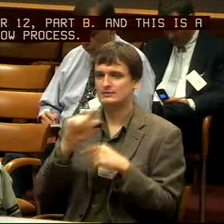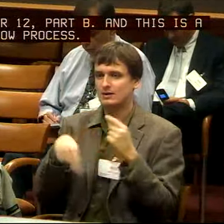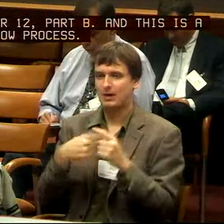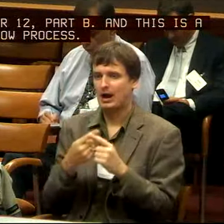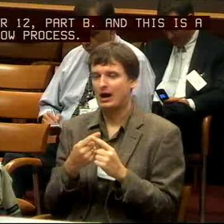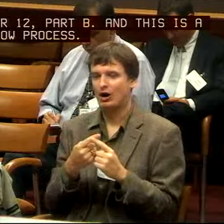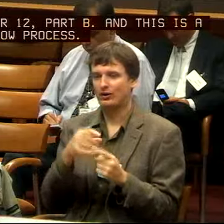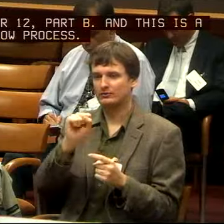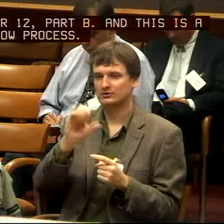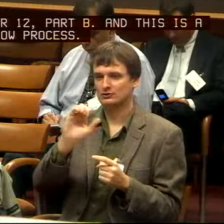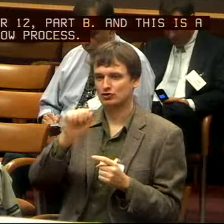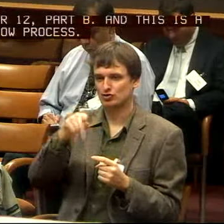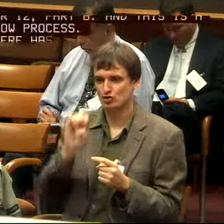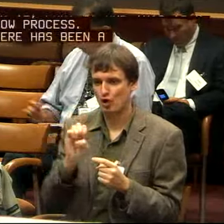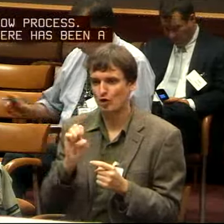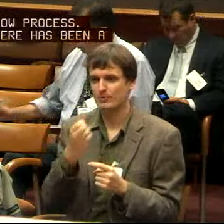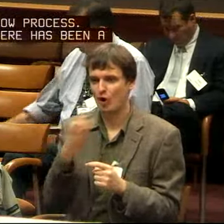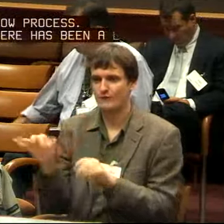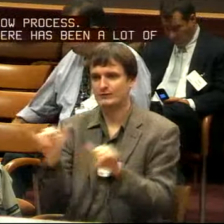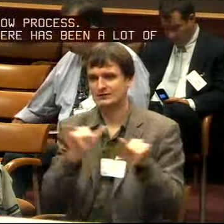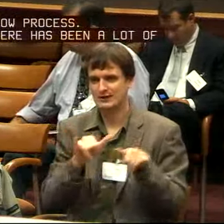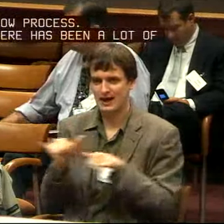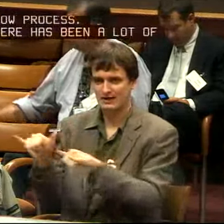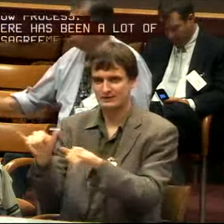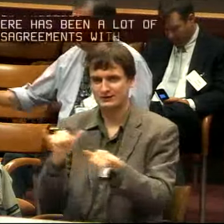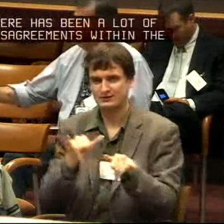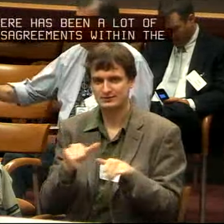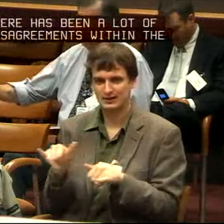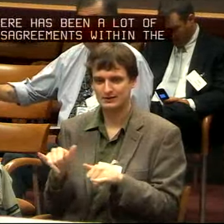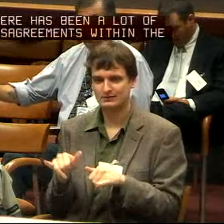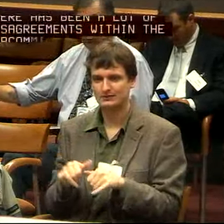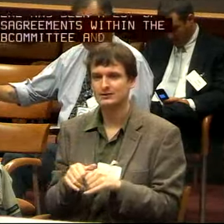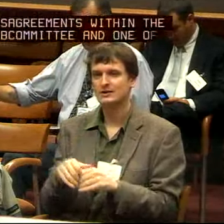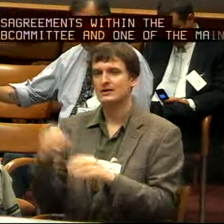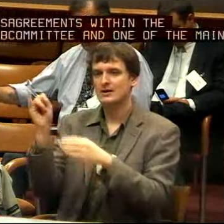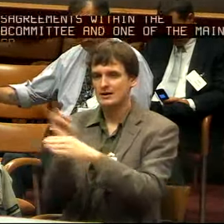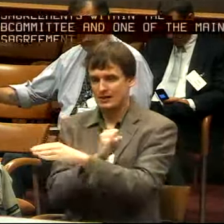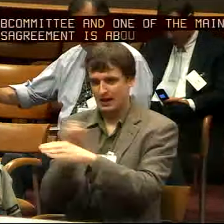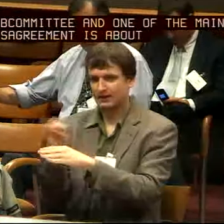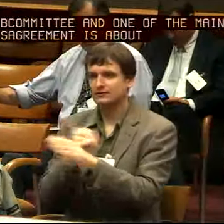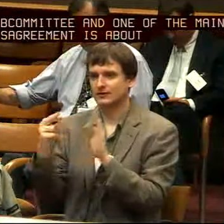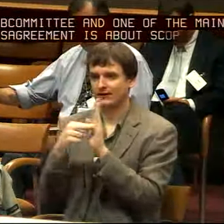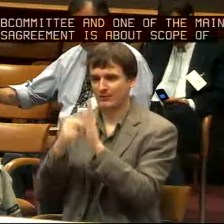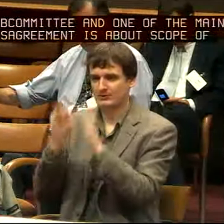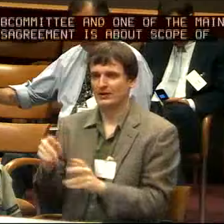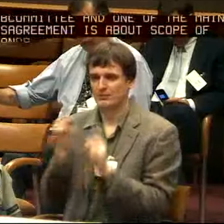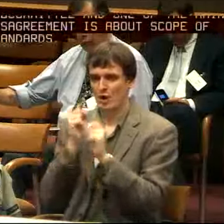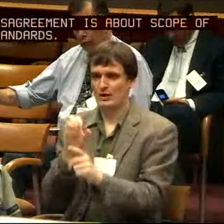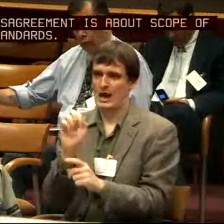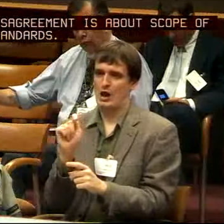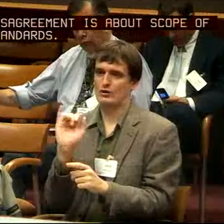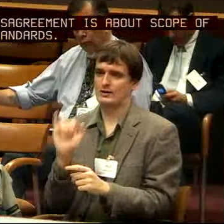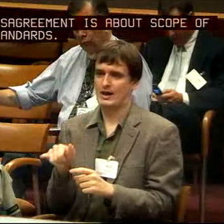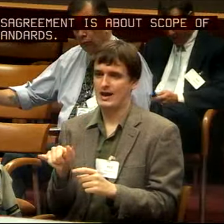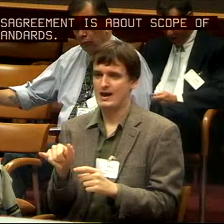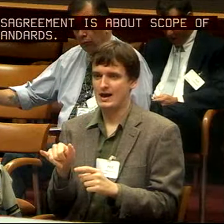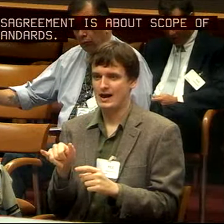of the main disagreements is about scope of standards. The industry representatives have pointed